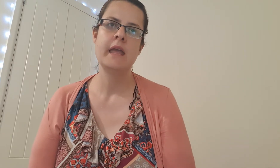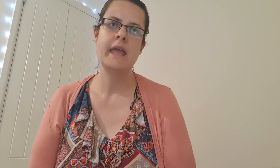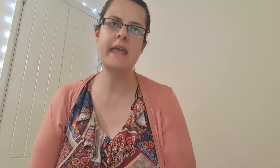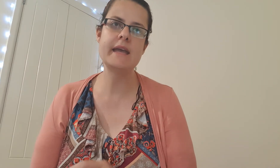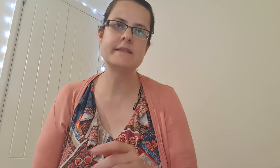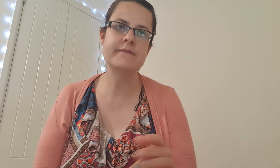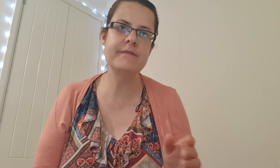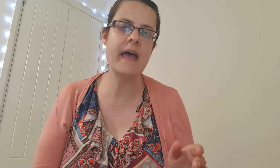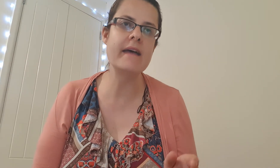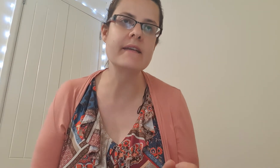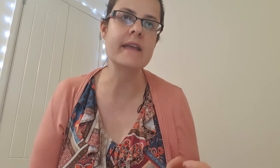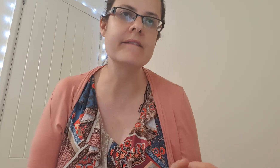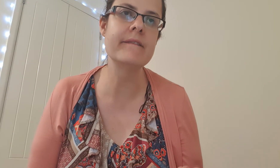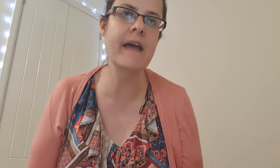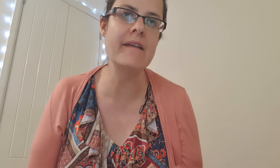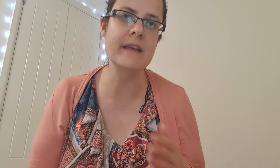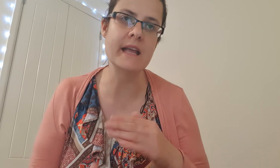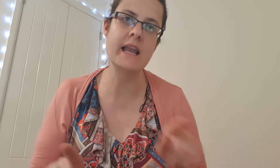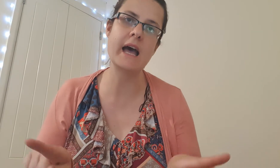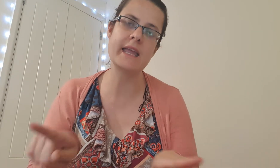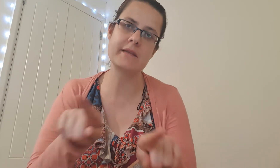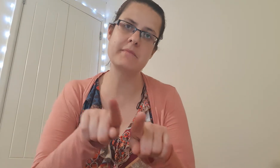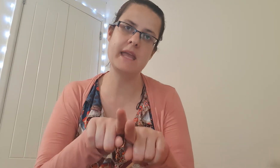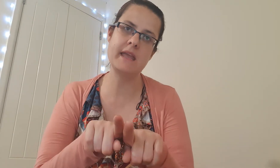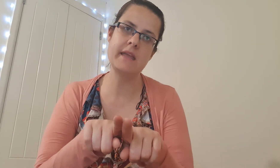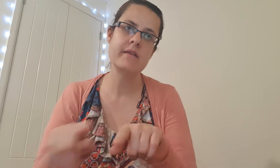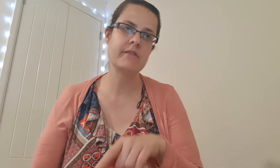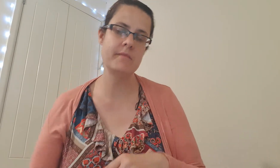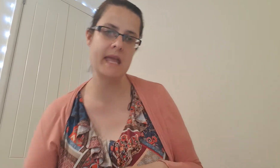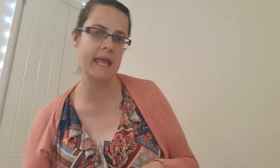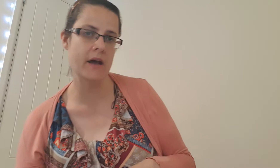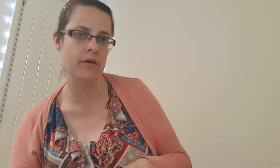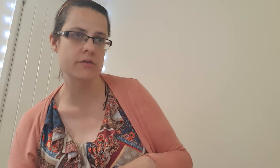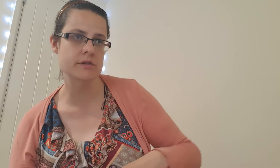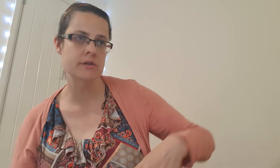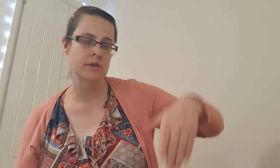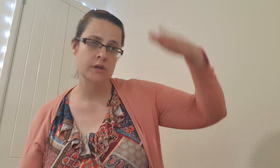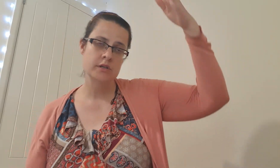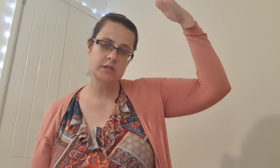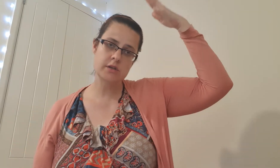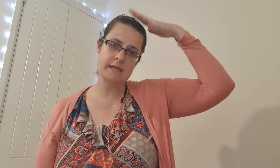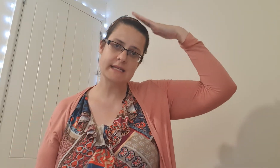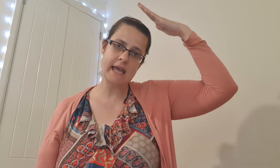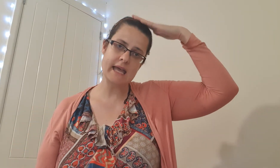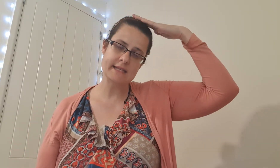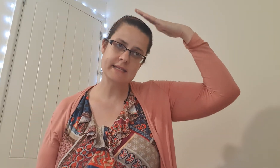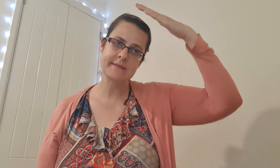He is very, very like me, from heels to his head.